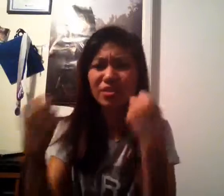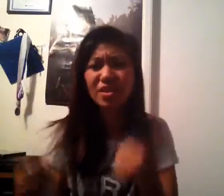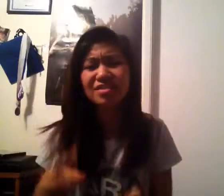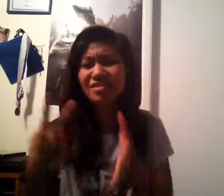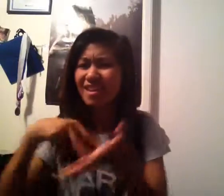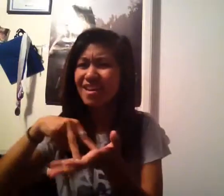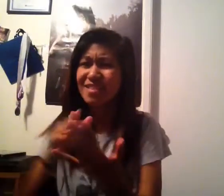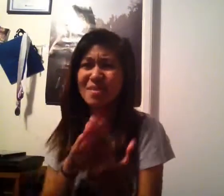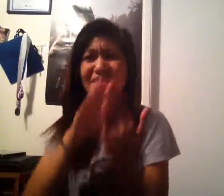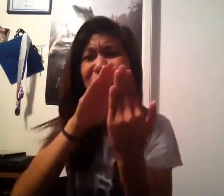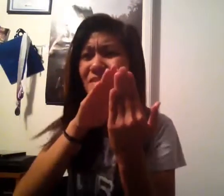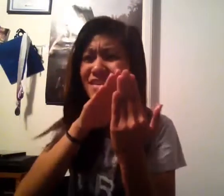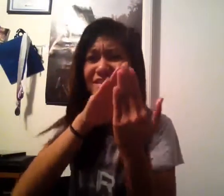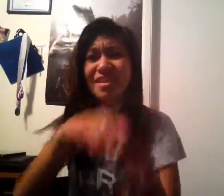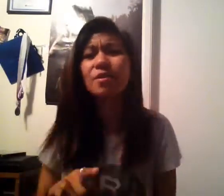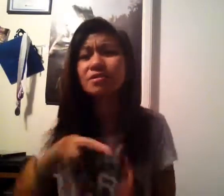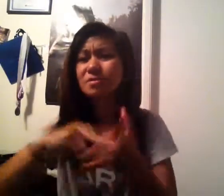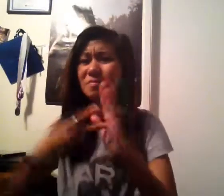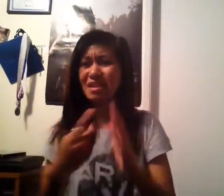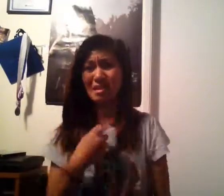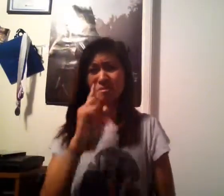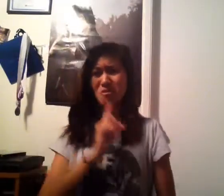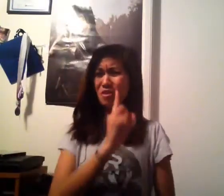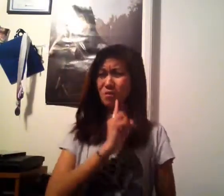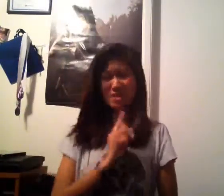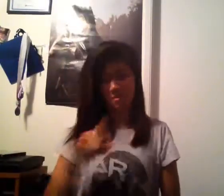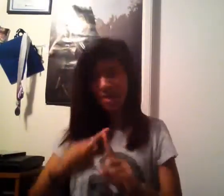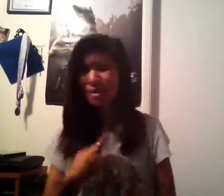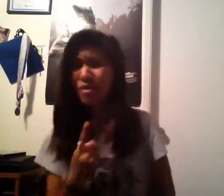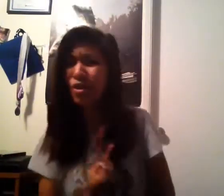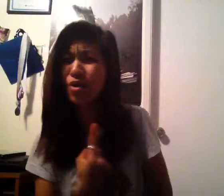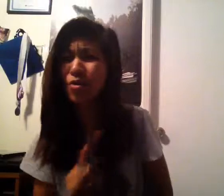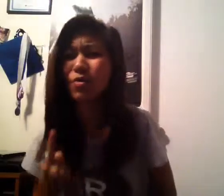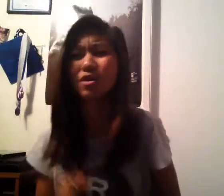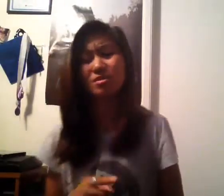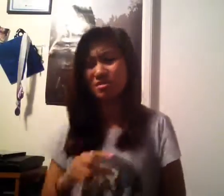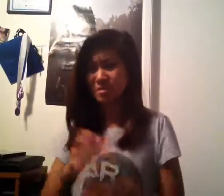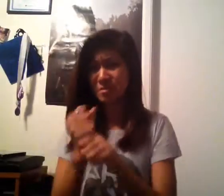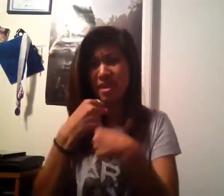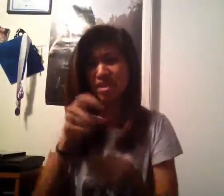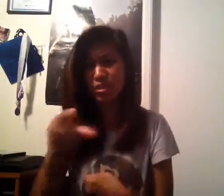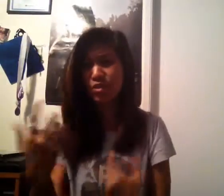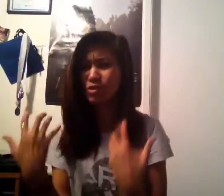stand a little taller. Doesn't mean I'm lonely when I'm alone. What doesn't kill you makes you